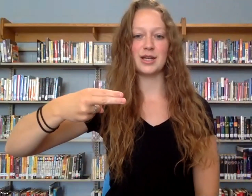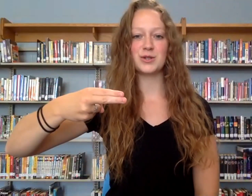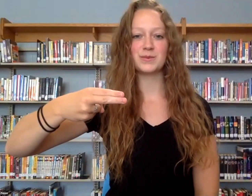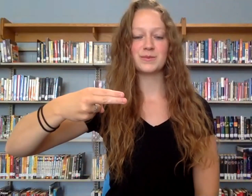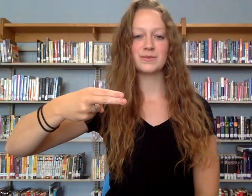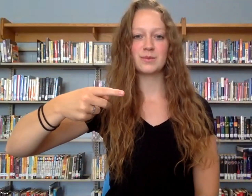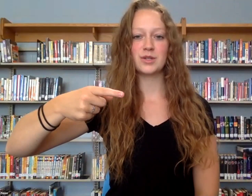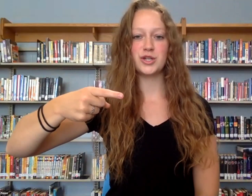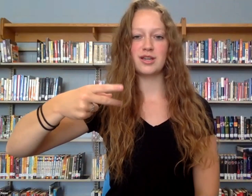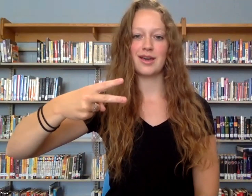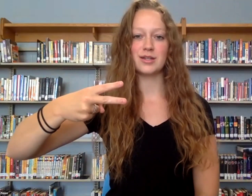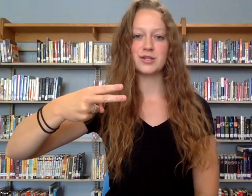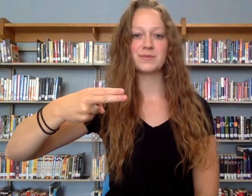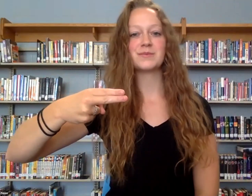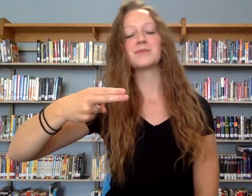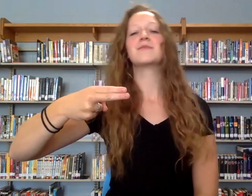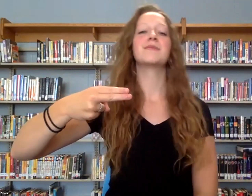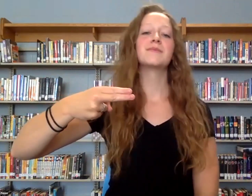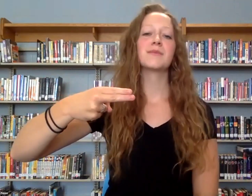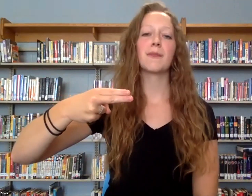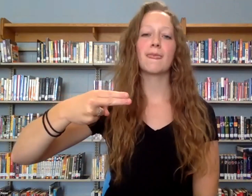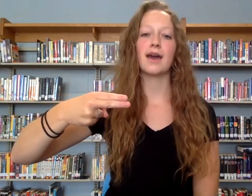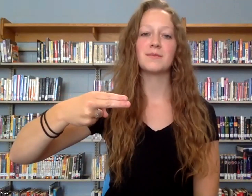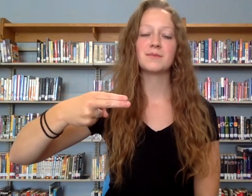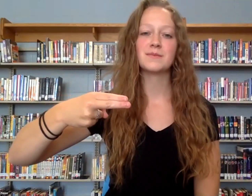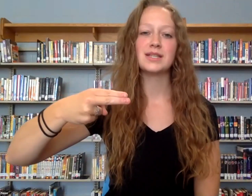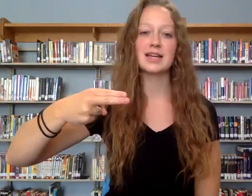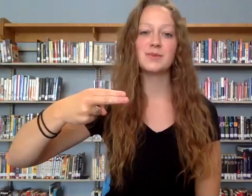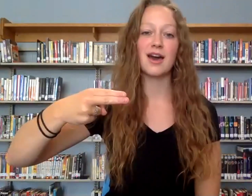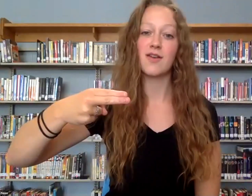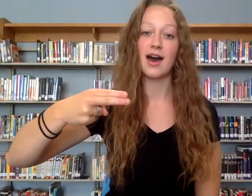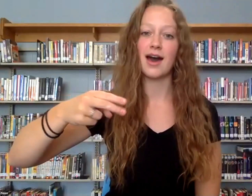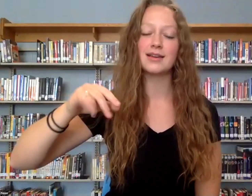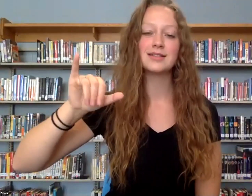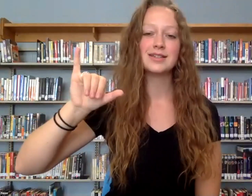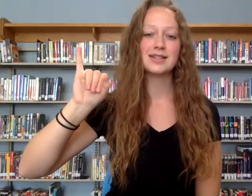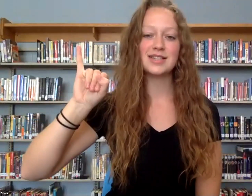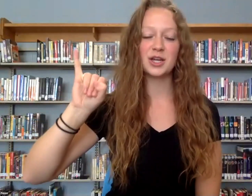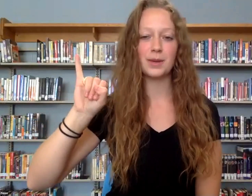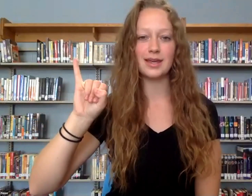H. G, H. Okay. Next we have I. Stick your pinky up.